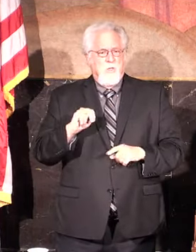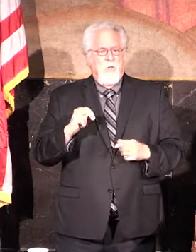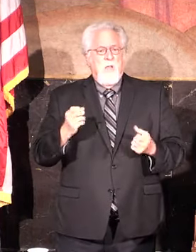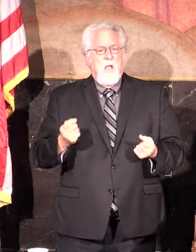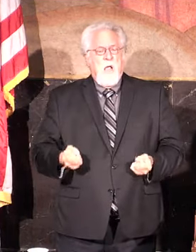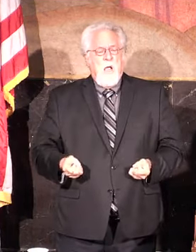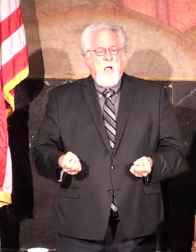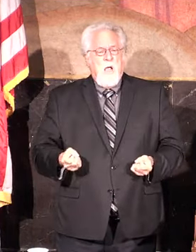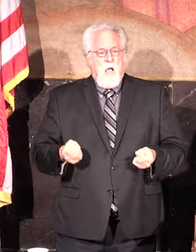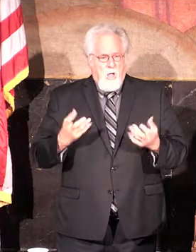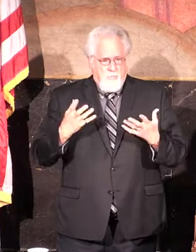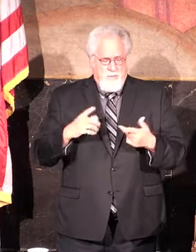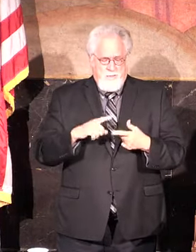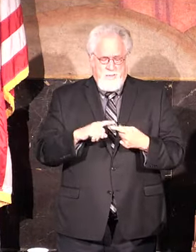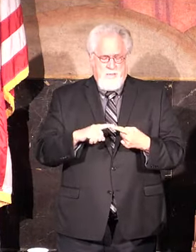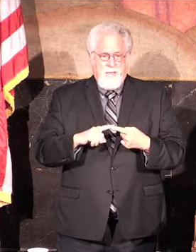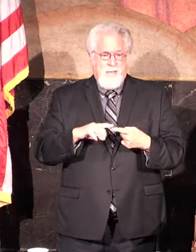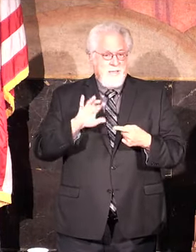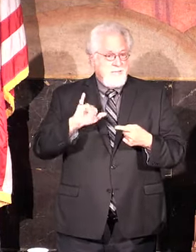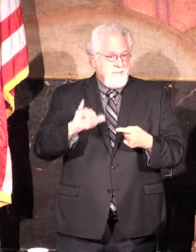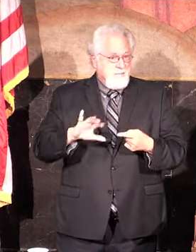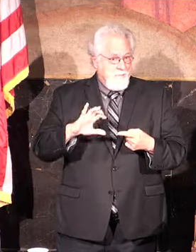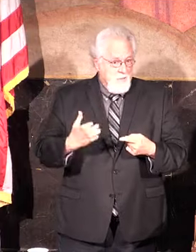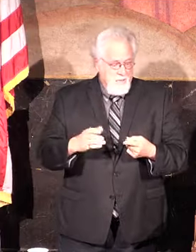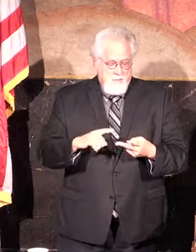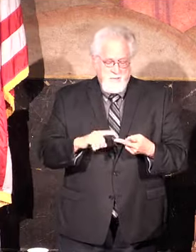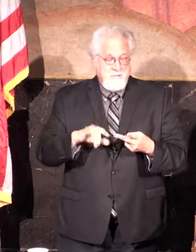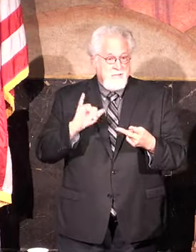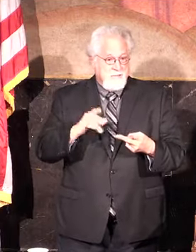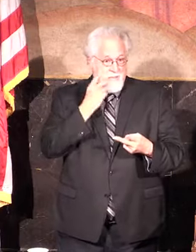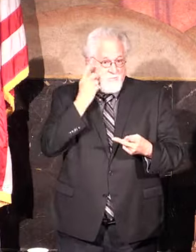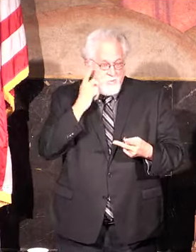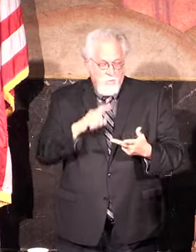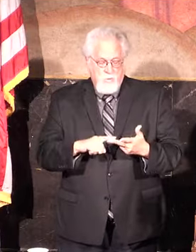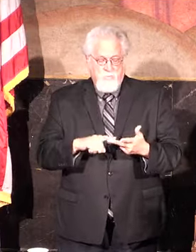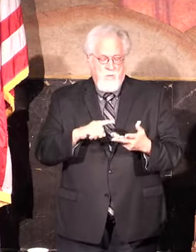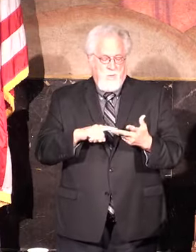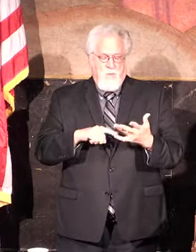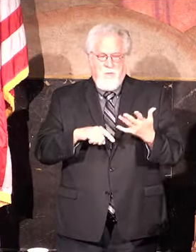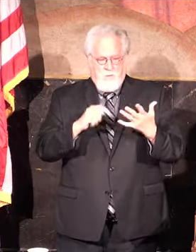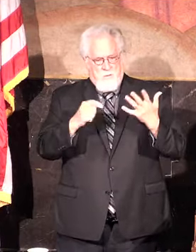many and whether they are in the same classroom or not, the same dormitory or not, but